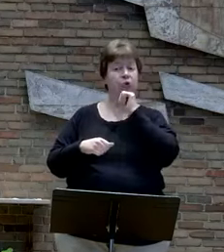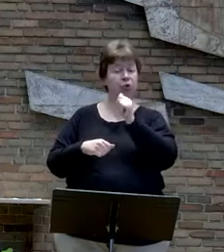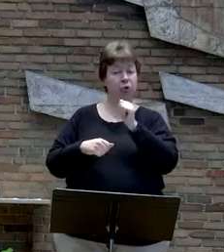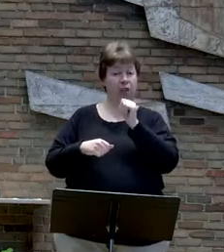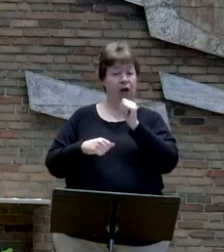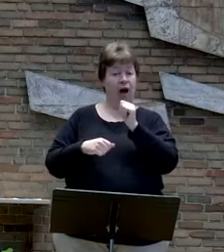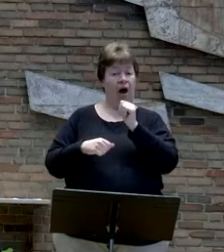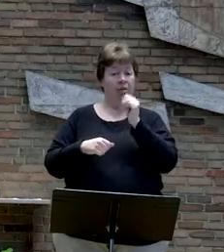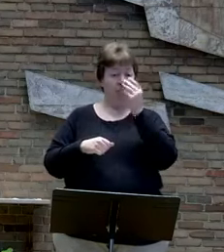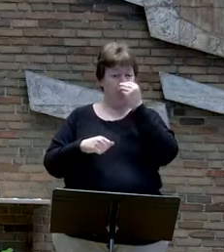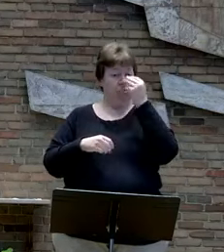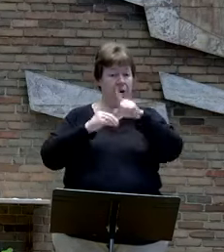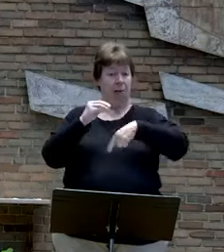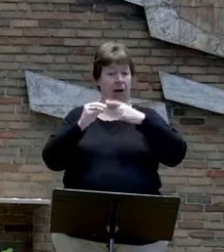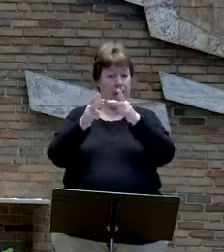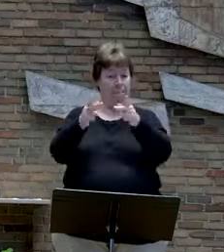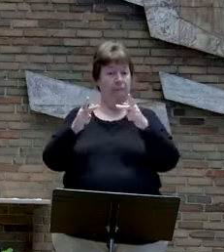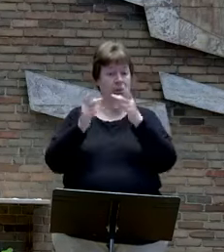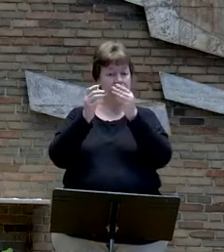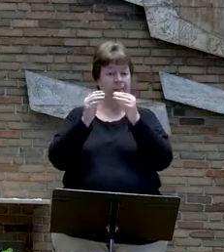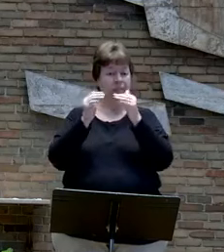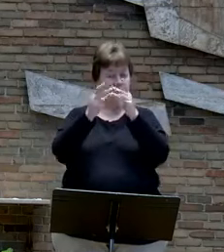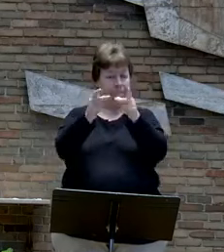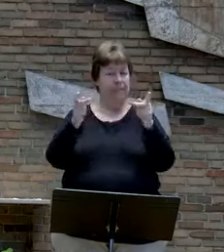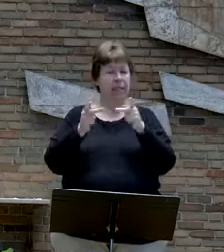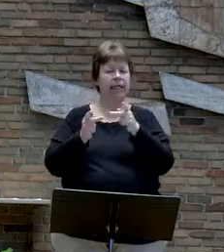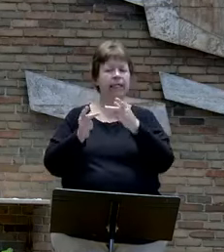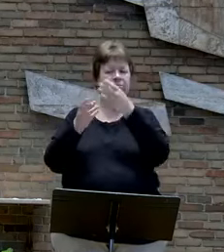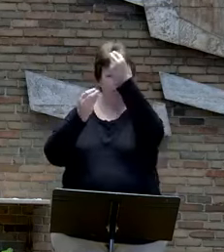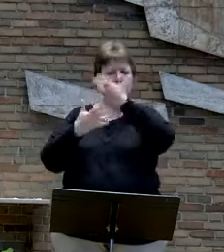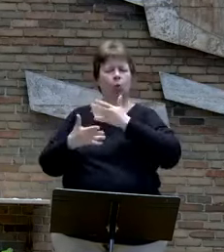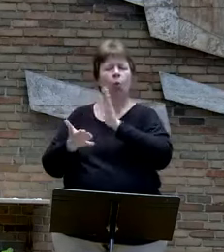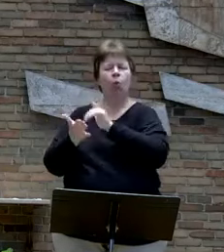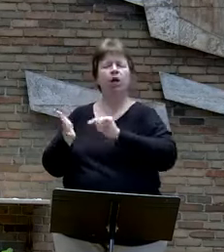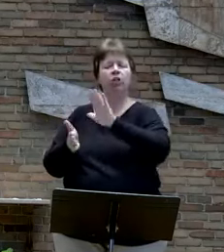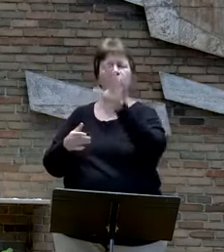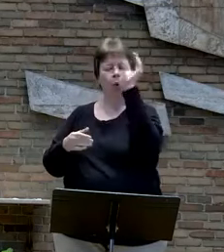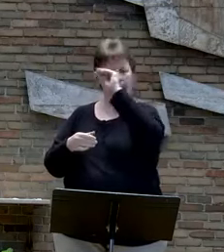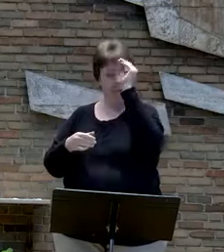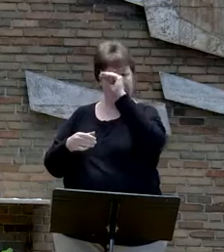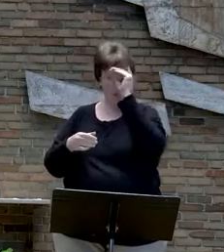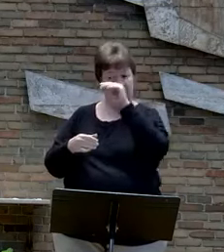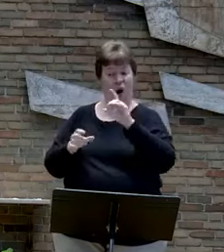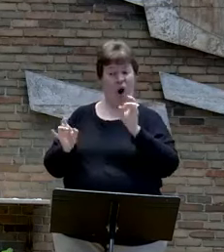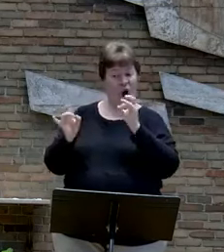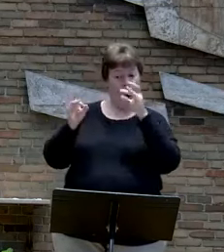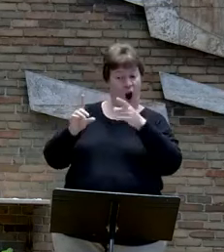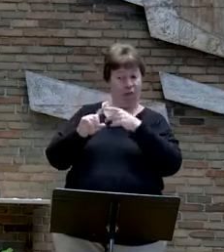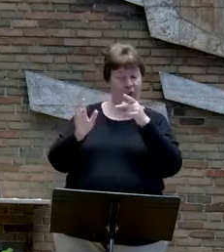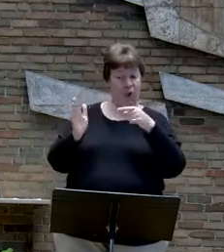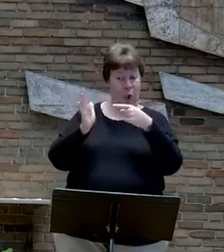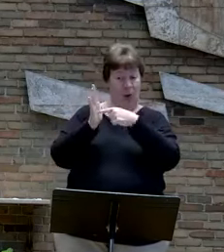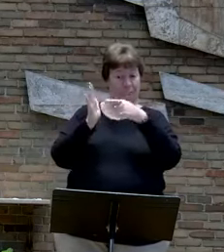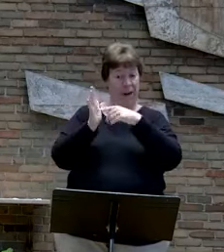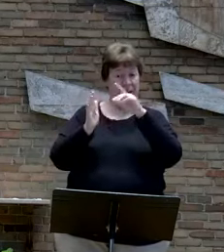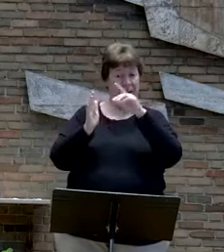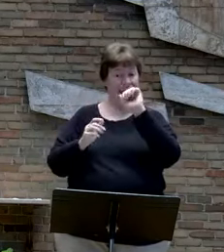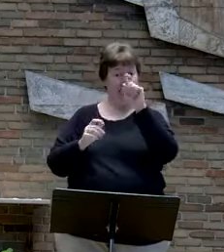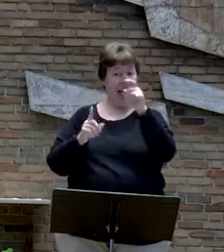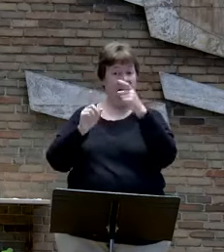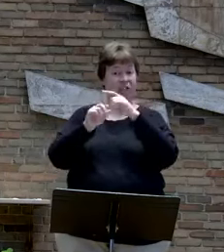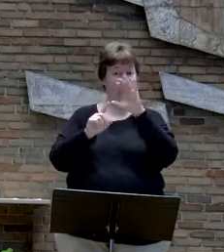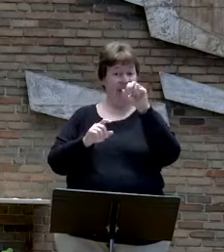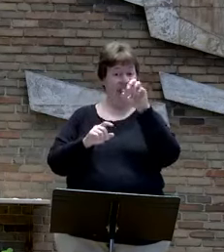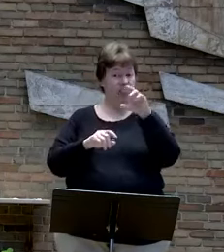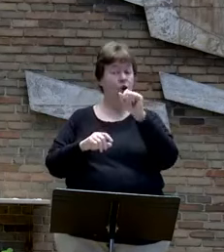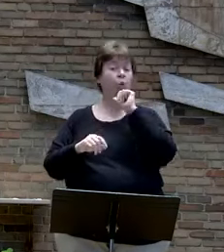person's status. Tell us then, what is your opinion? Is it lawful to pay the census tax to Caesar